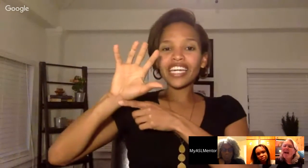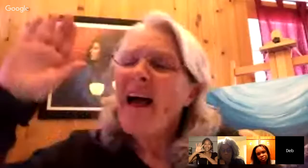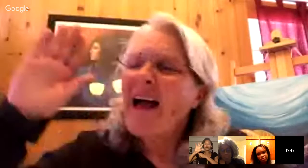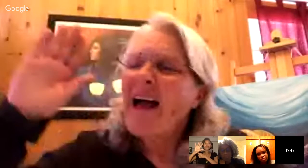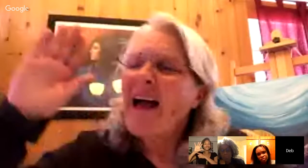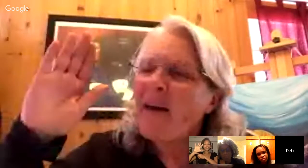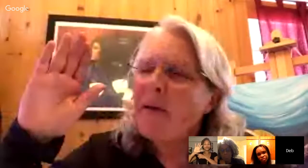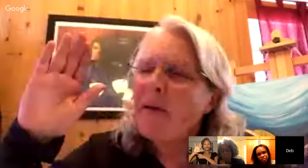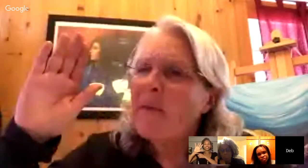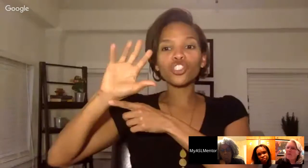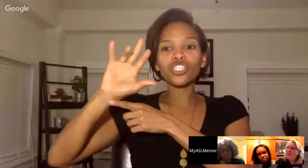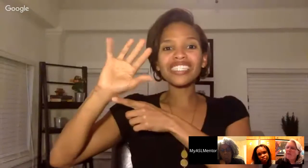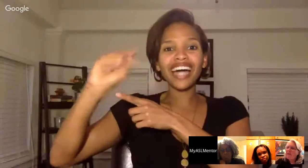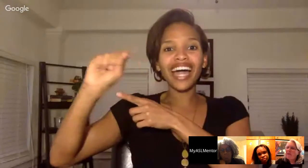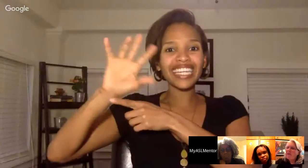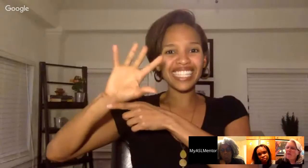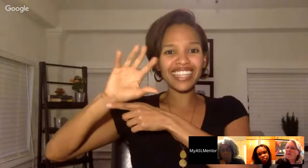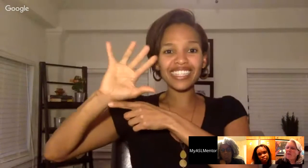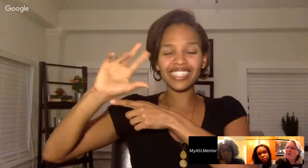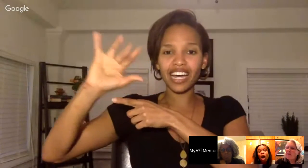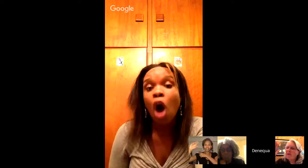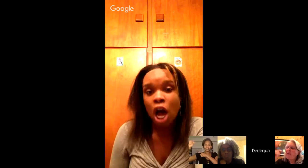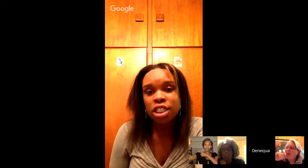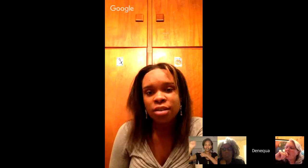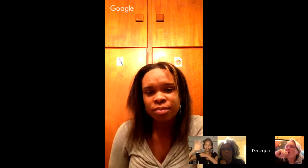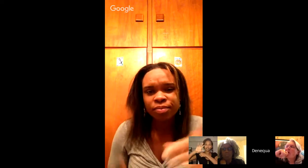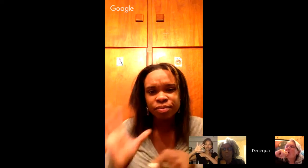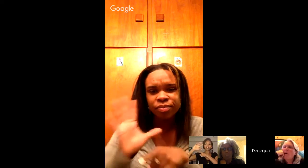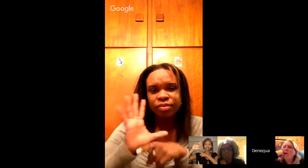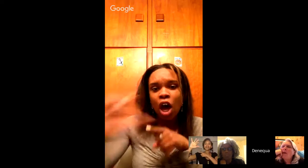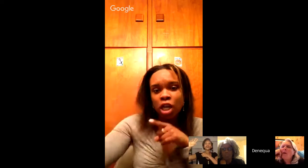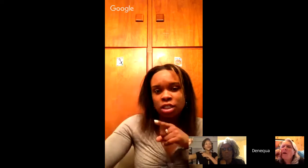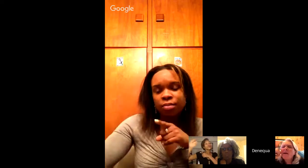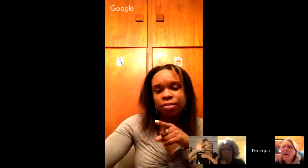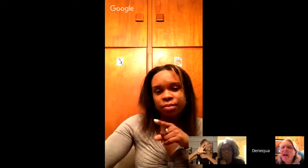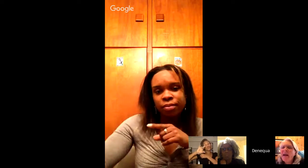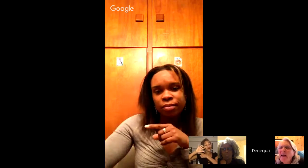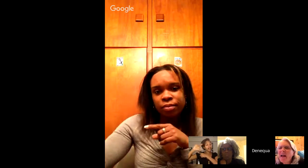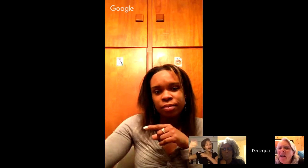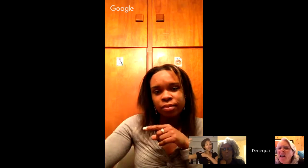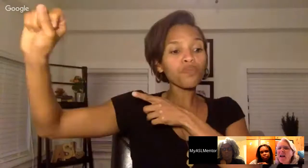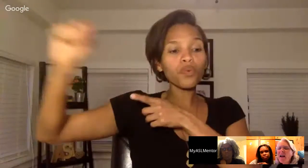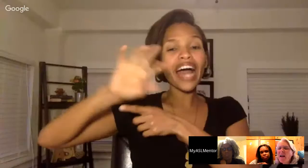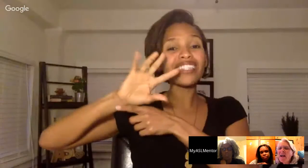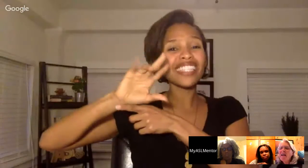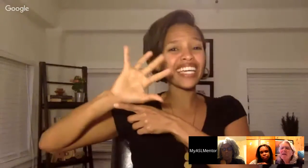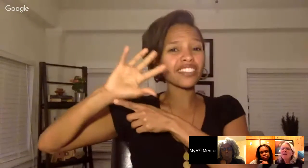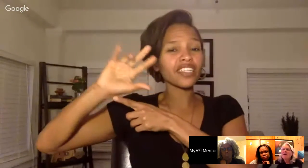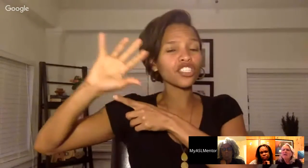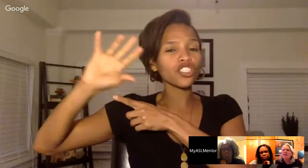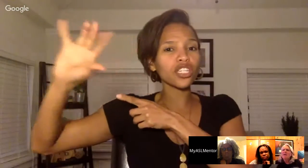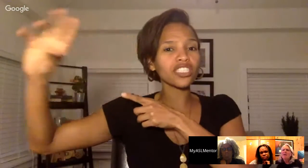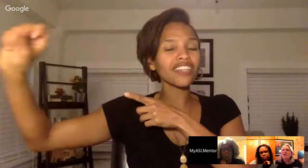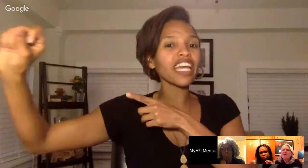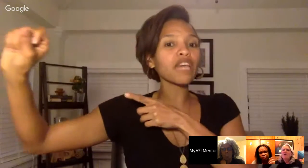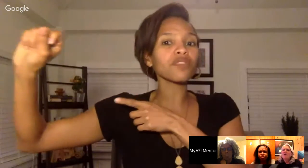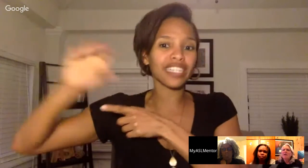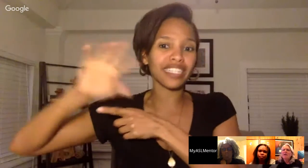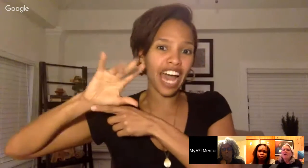It comes from what she's signing is awesome. Awesome. Well, I would hesitate to label it as